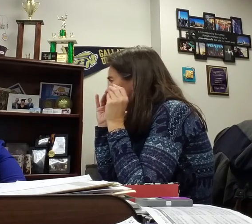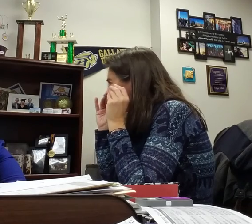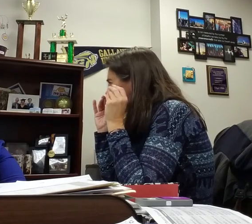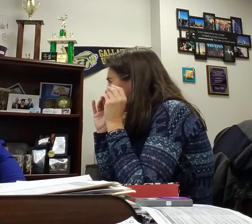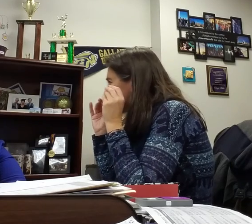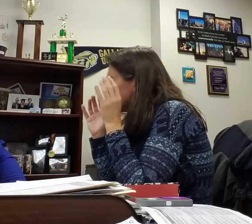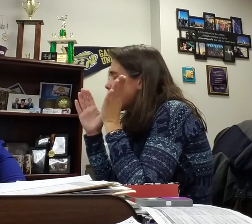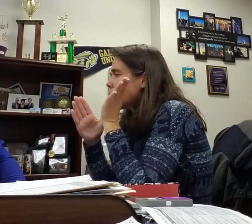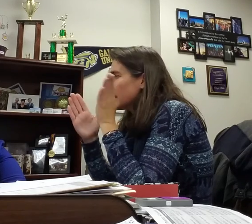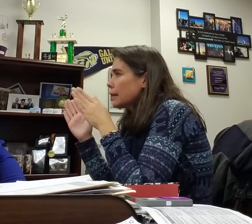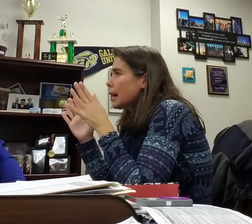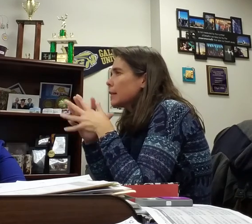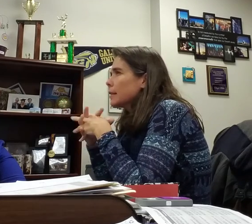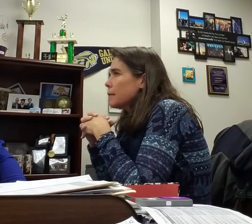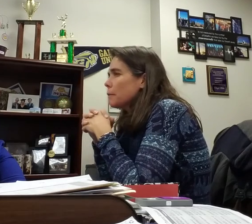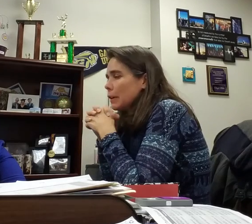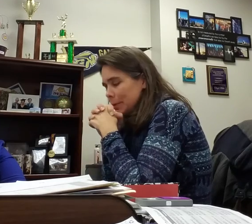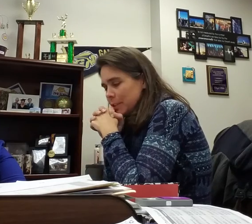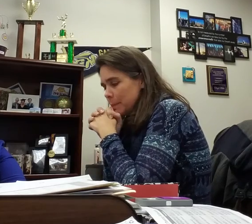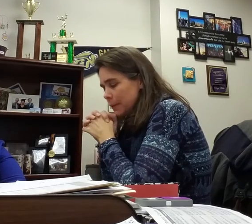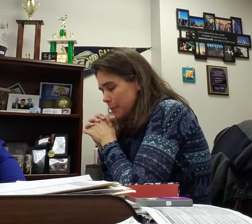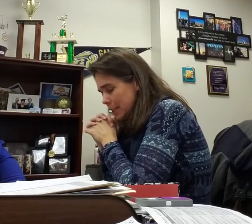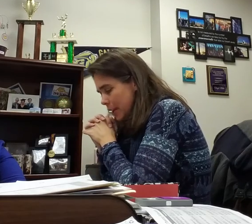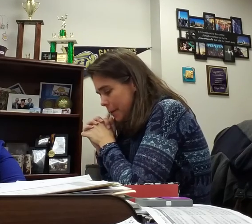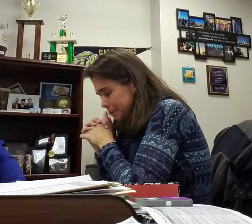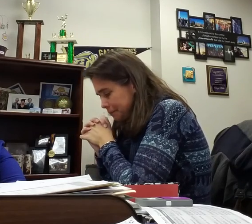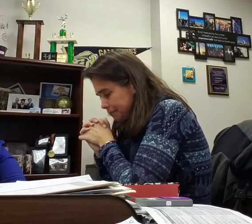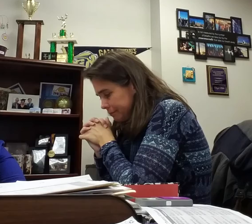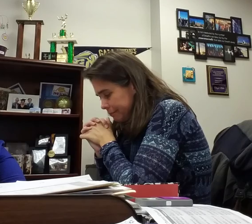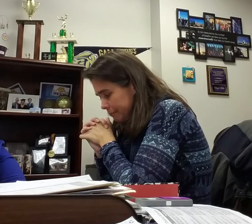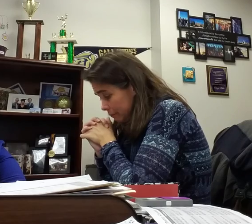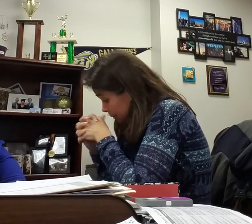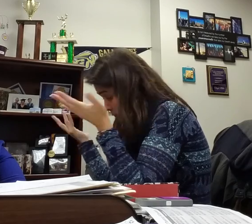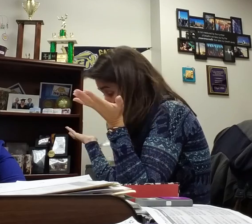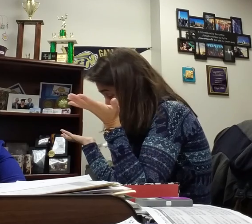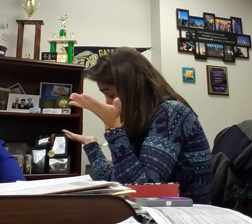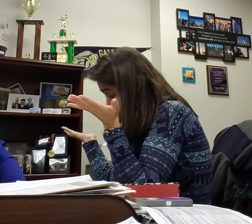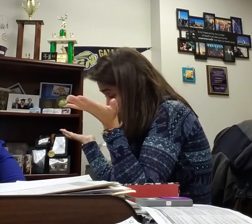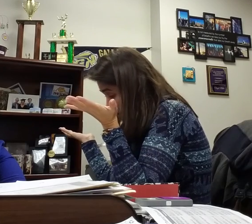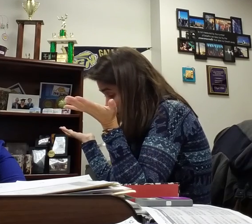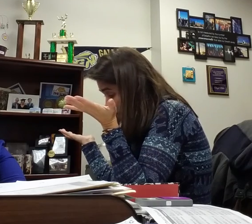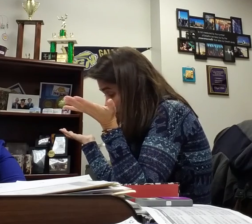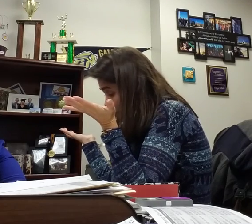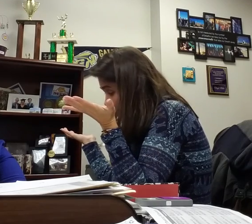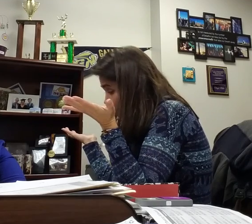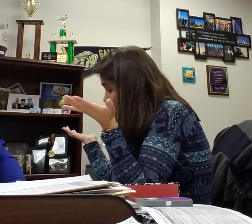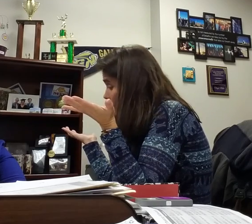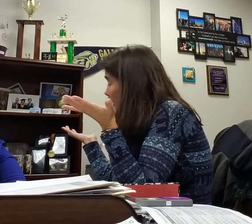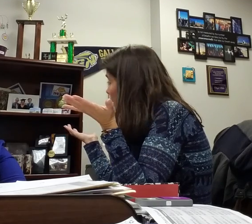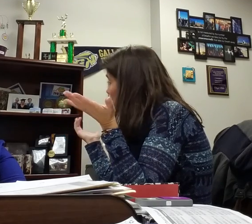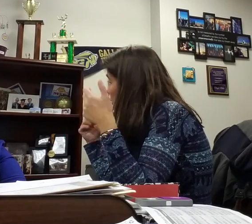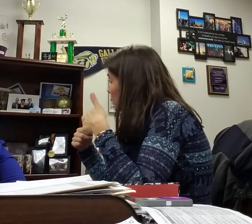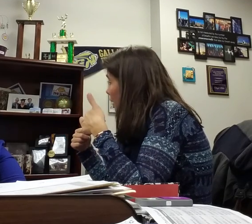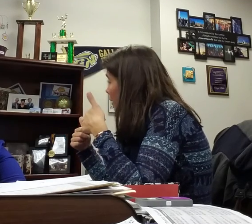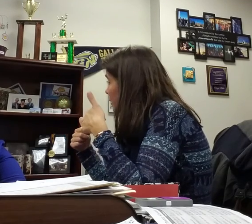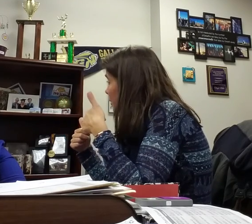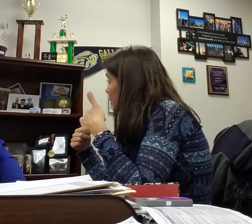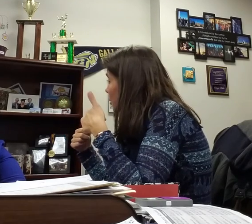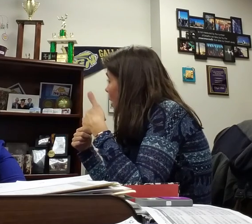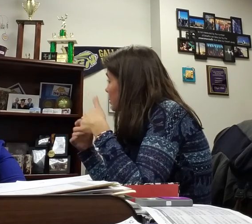options, of how to get that information out. All right, I can't think of anything else. I thought you did a good job,